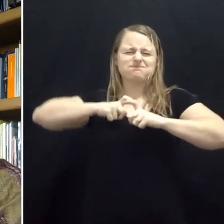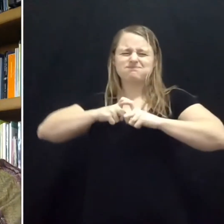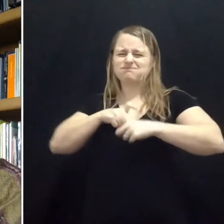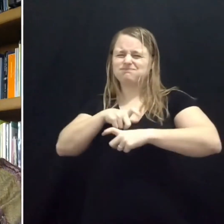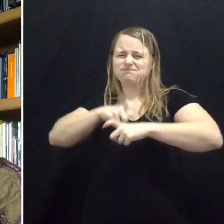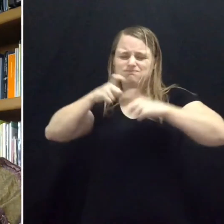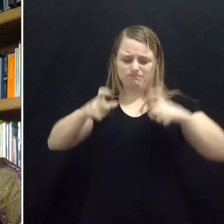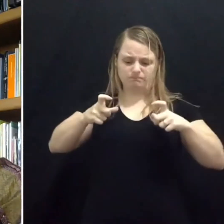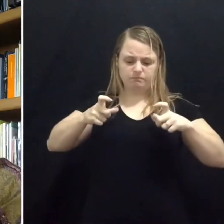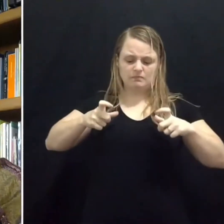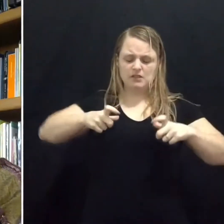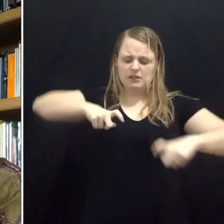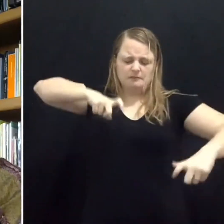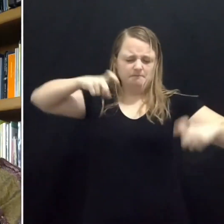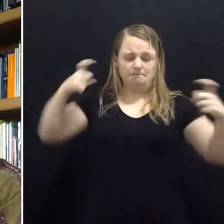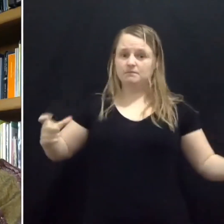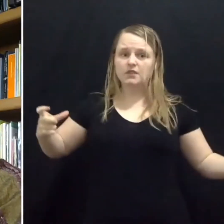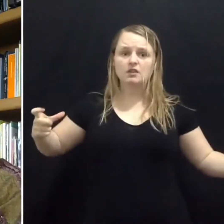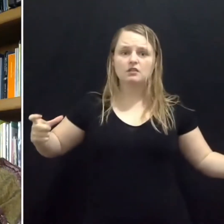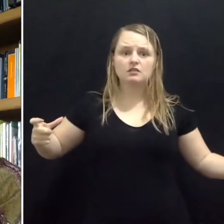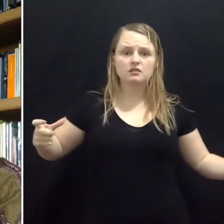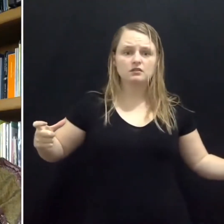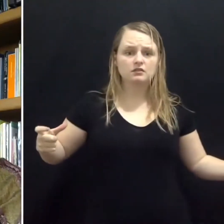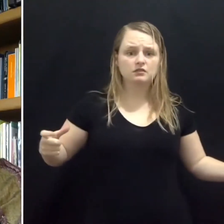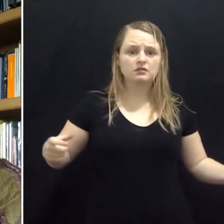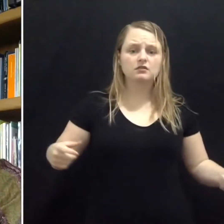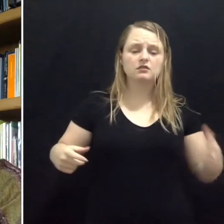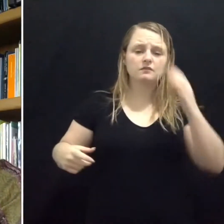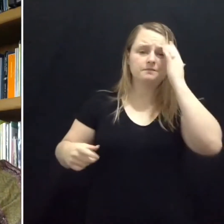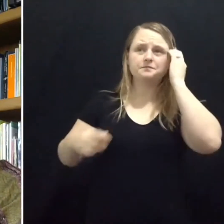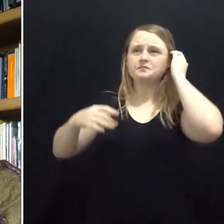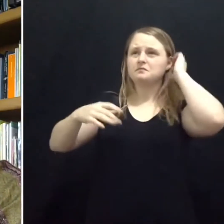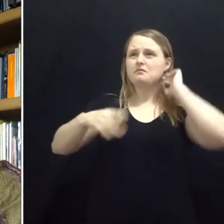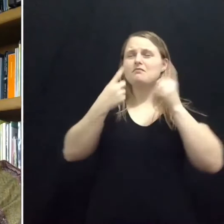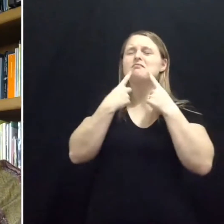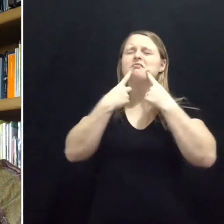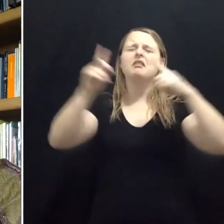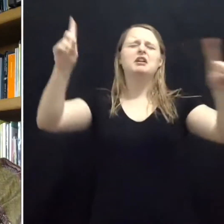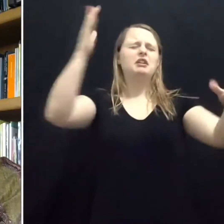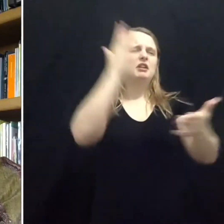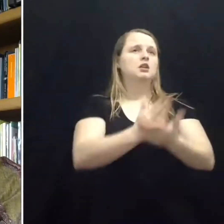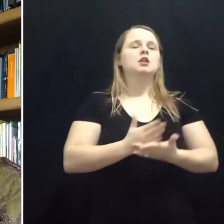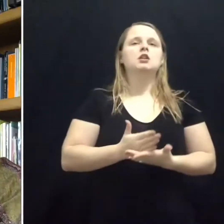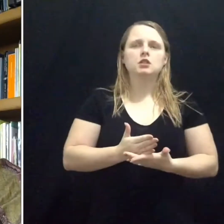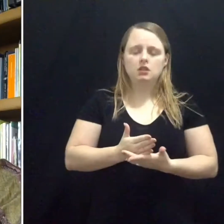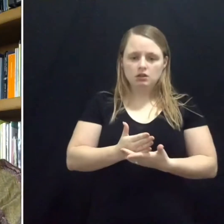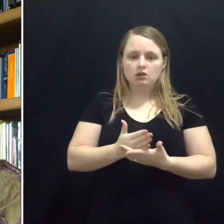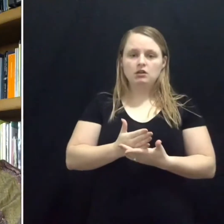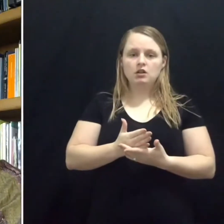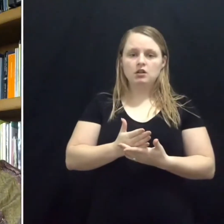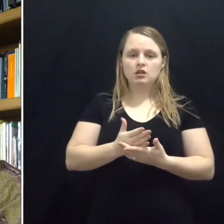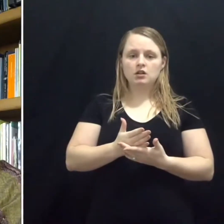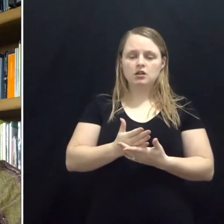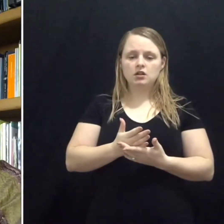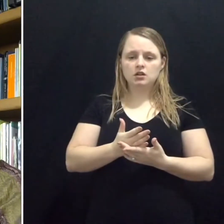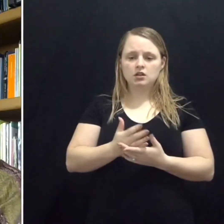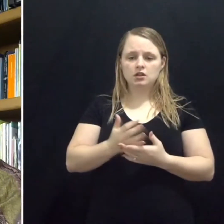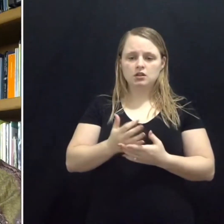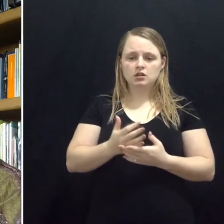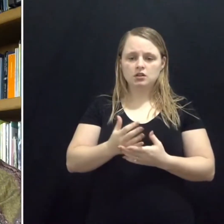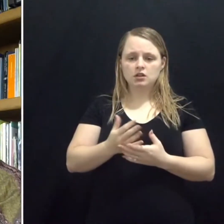bigger and bigger and wider than wide. When he finally stopped,